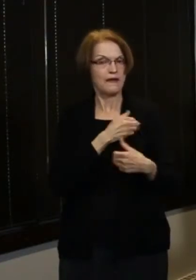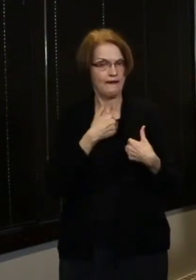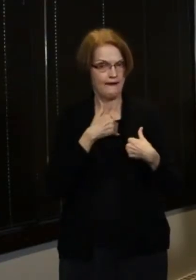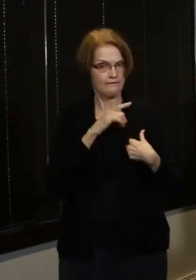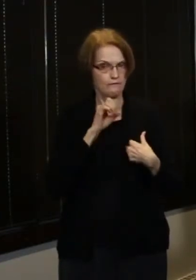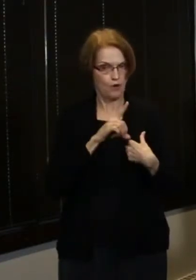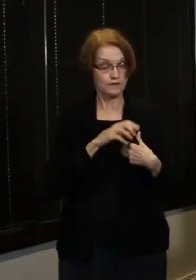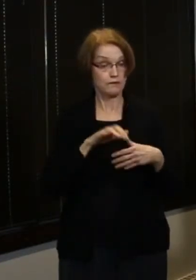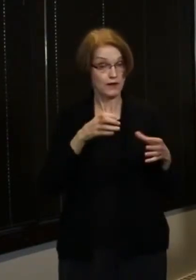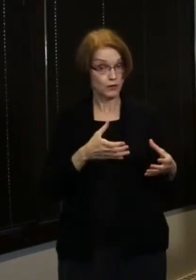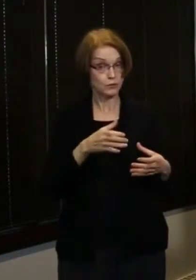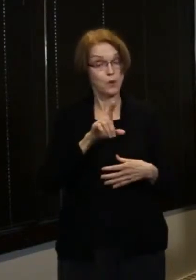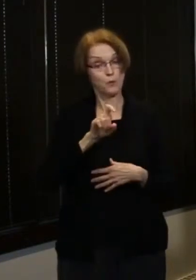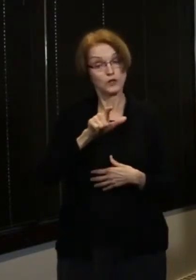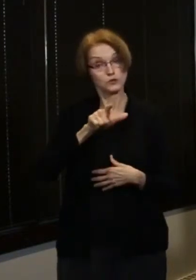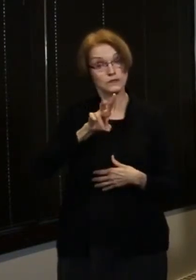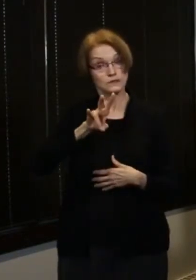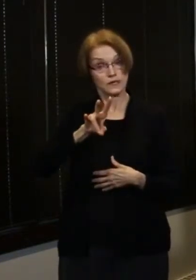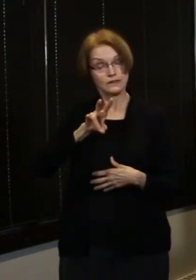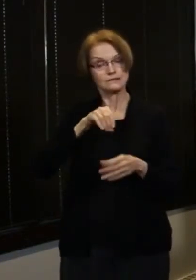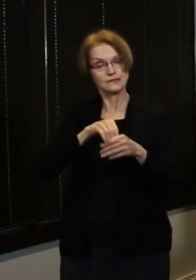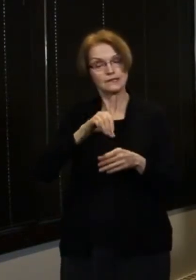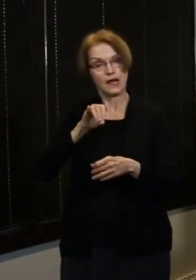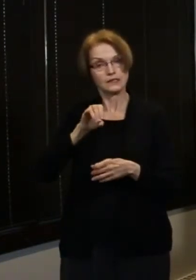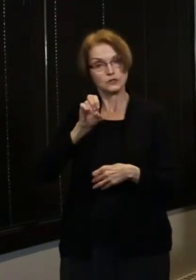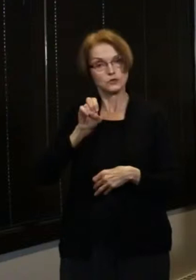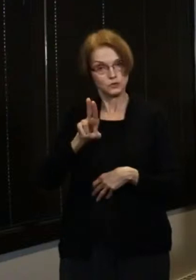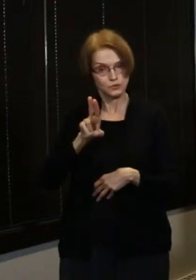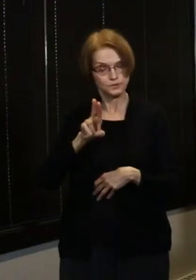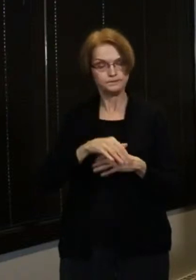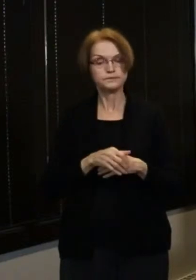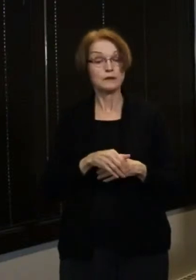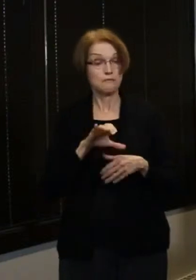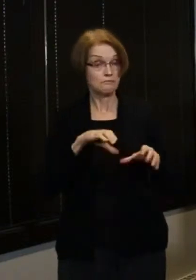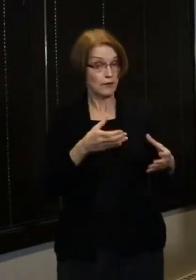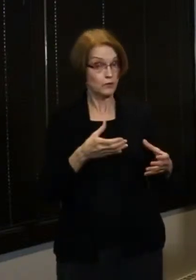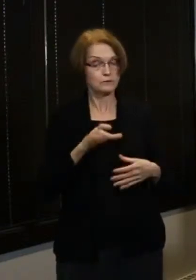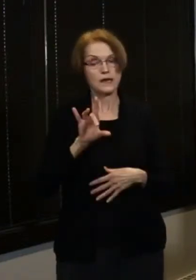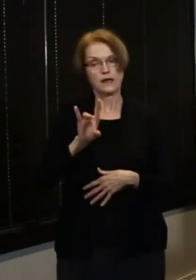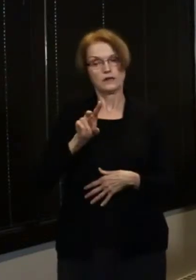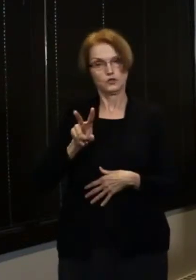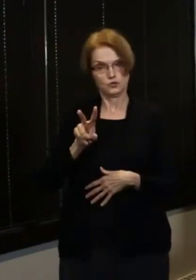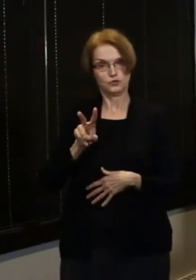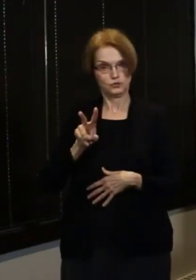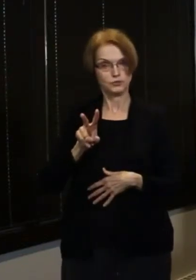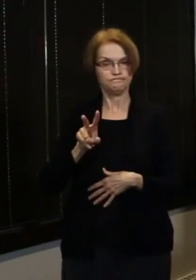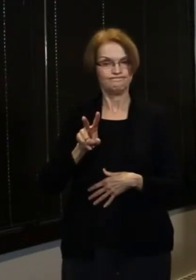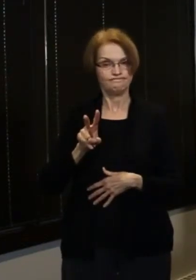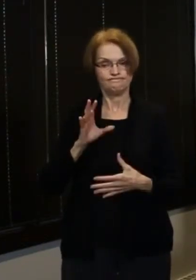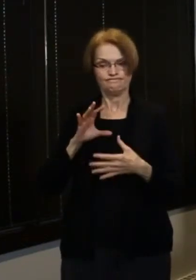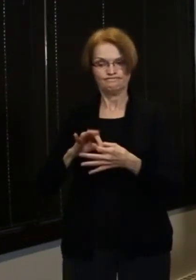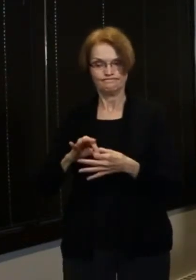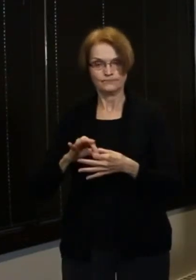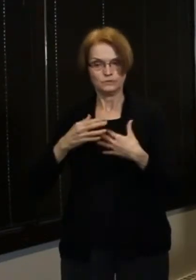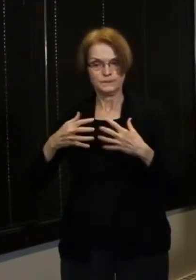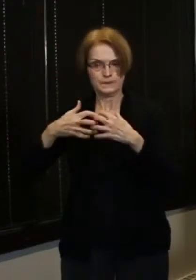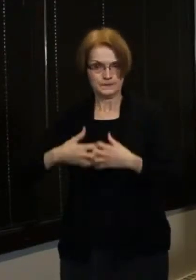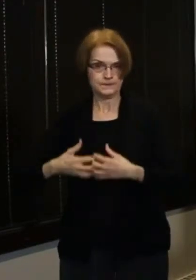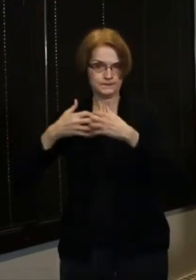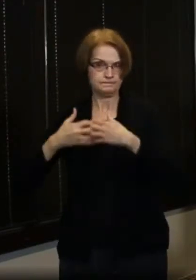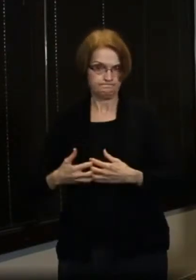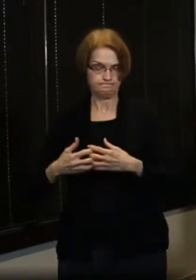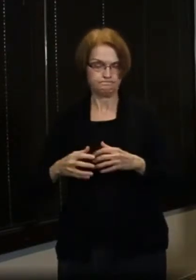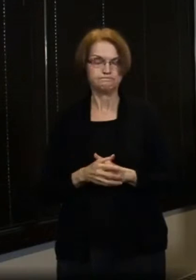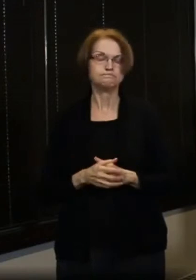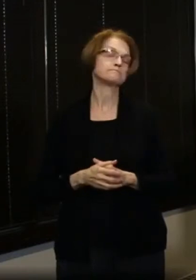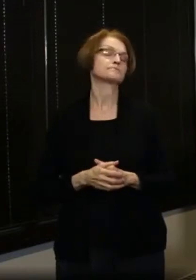have 127 patients in our intensive care units, and we have 82 confirmed COVID-positive patients on